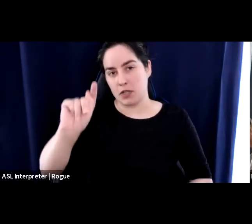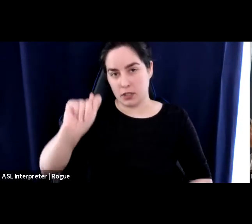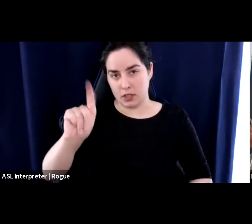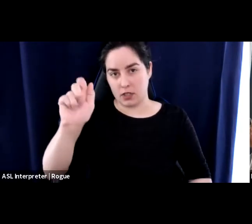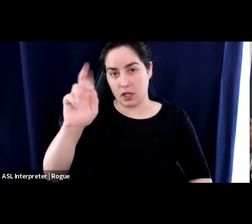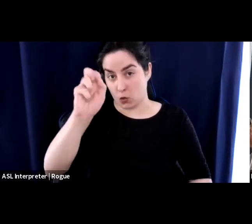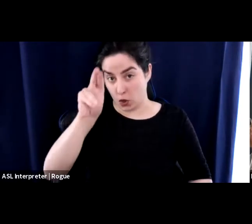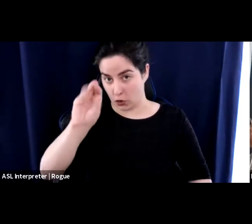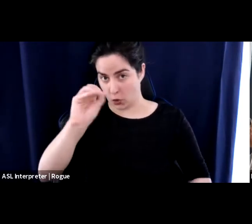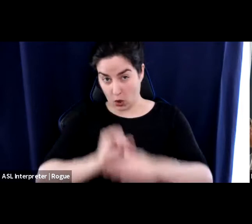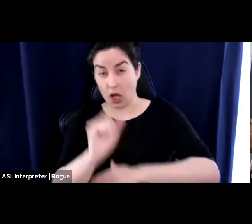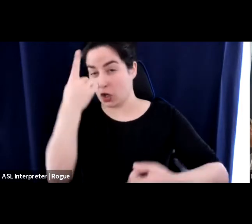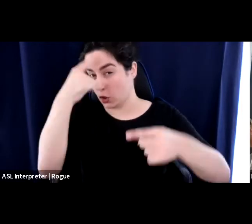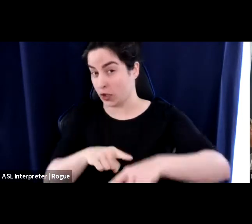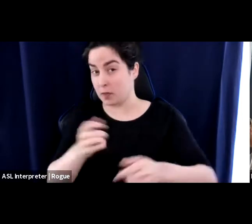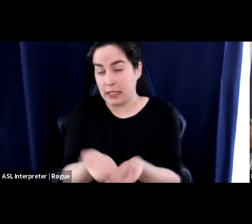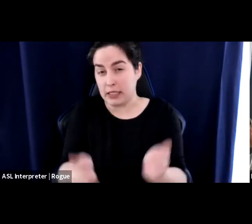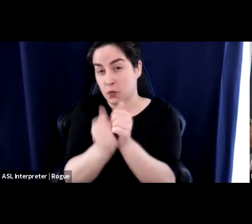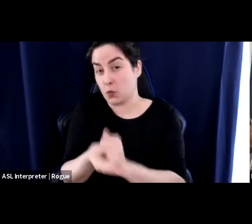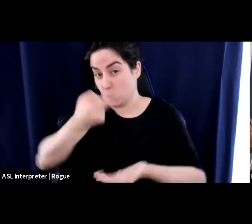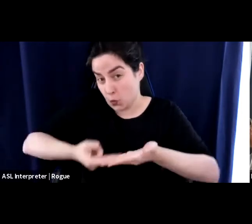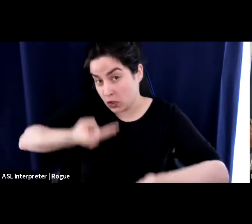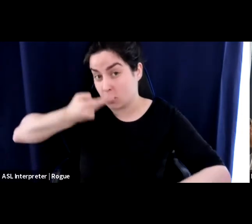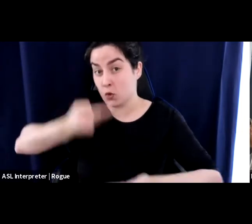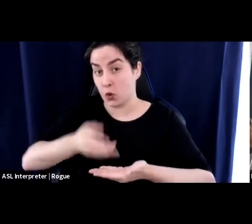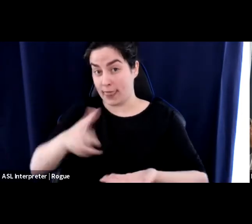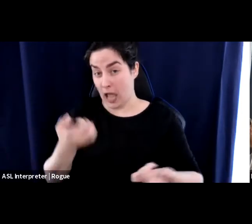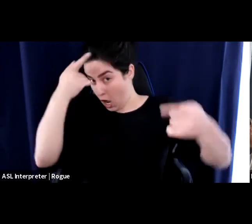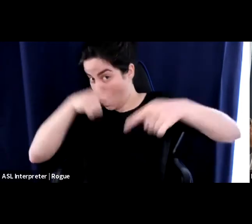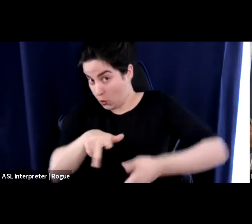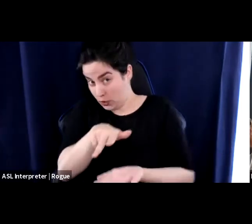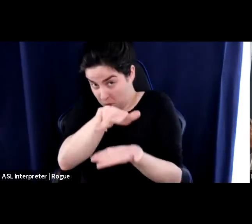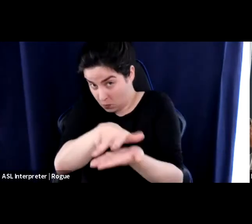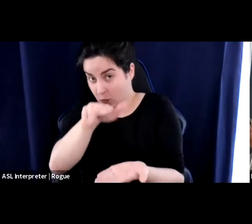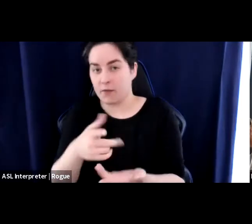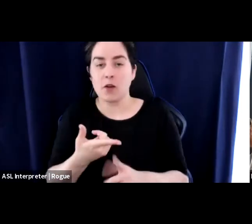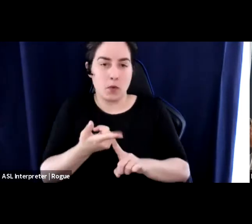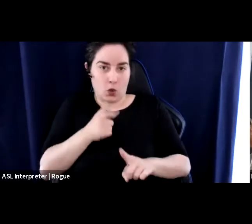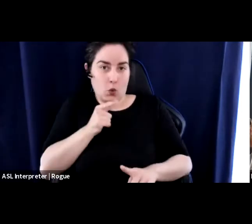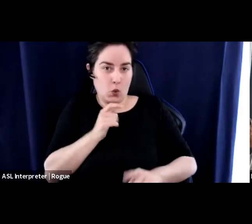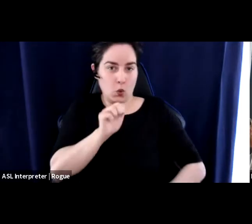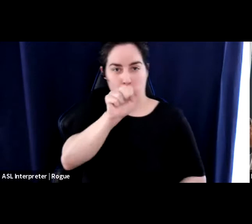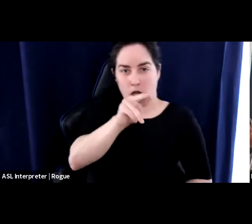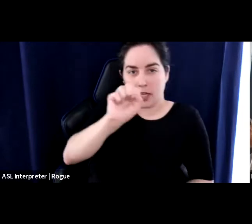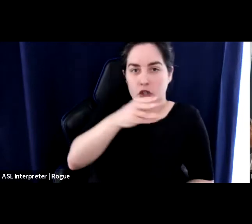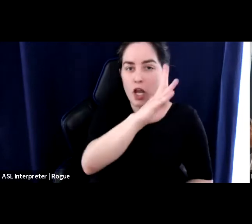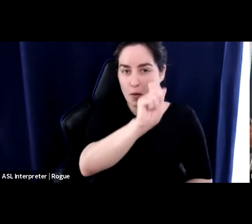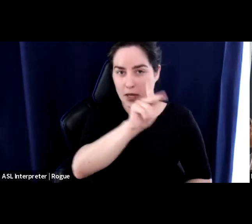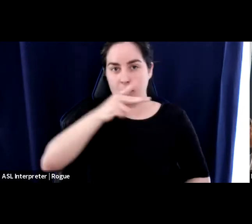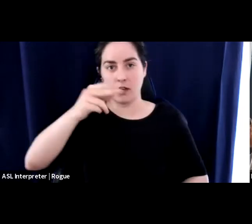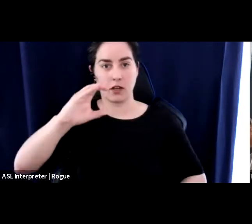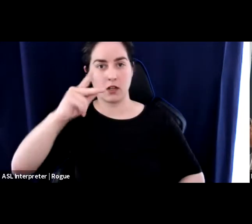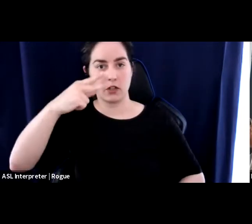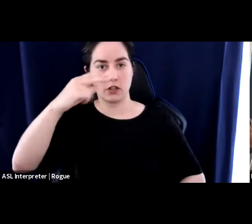Spoon Covenant, which is a nation-to-nation peace agreement between the Anishinaabe, the Chippewa, and the